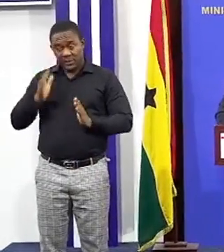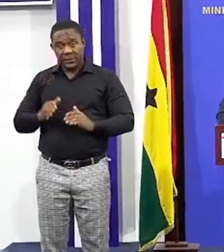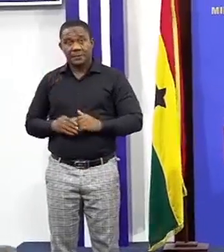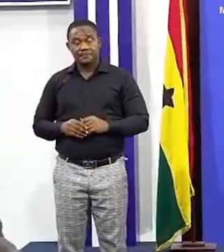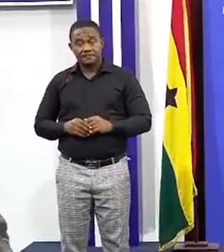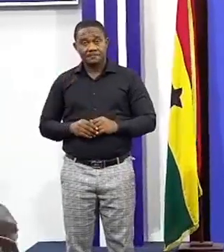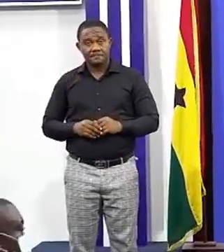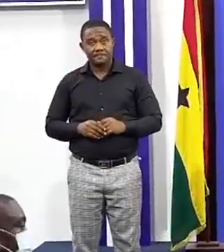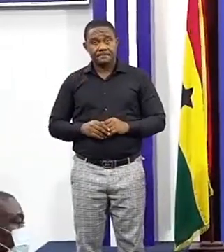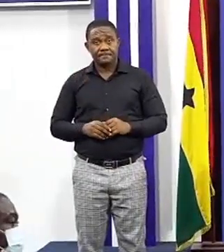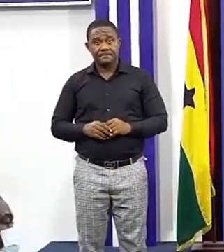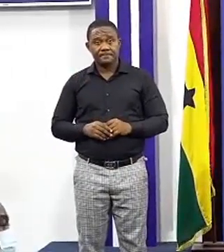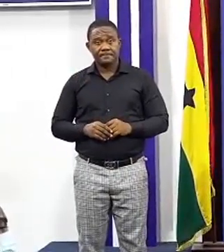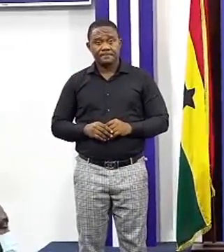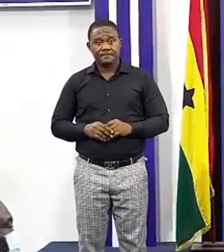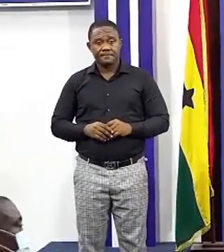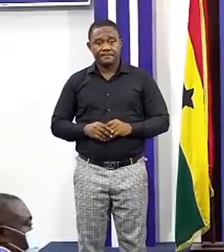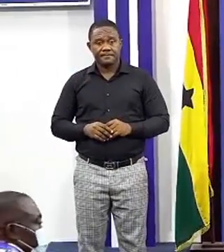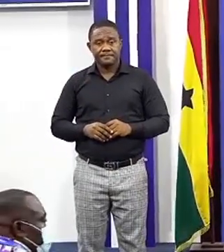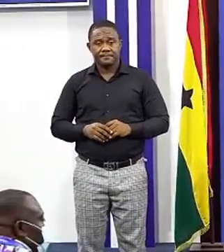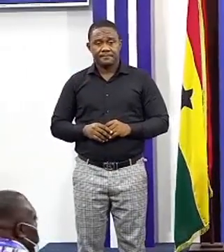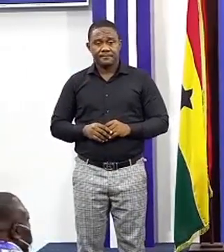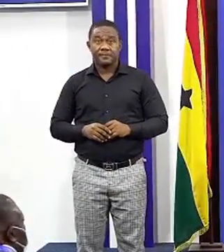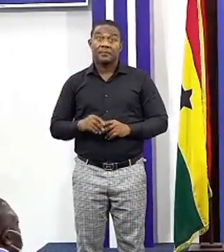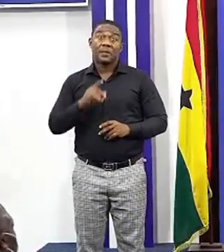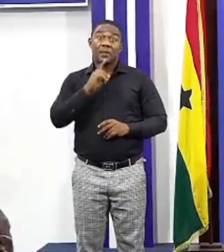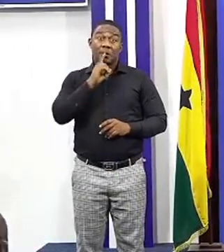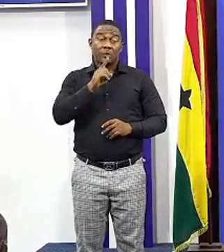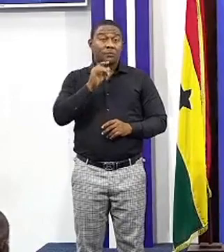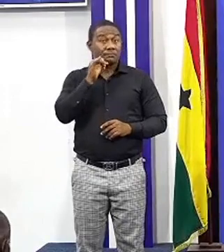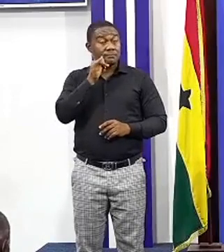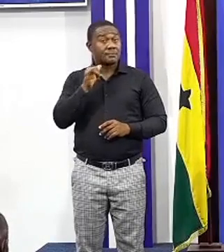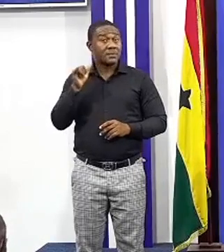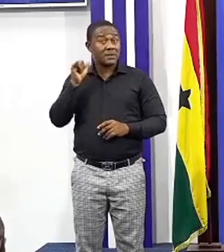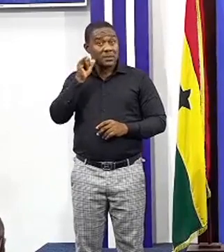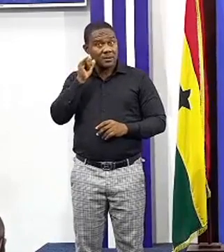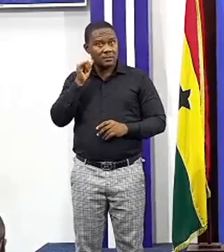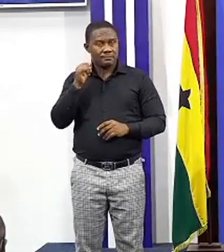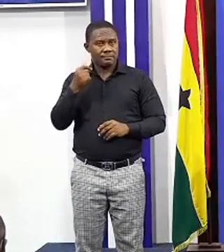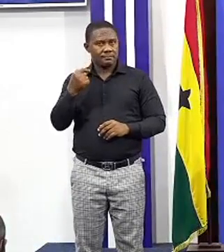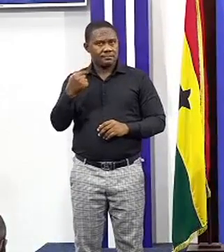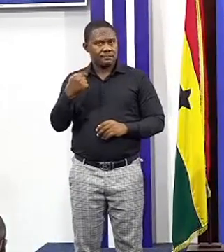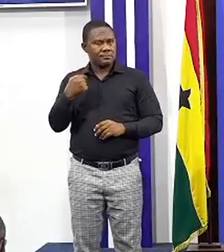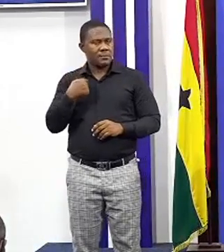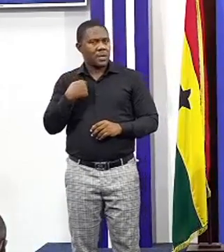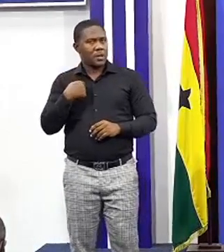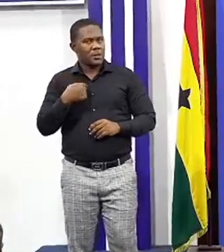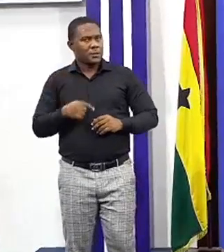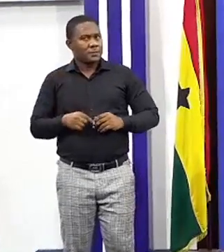Mr. Minister. Yes, yesterday, I was at